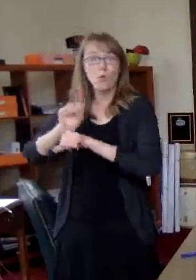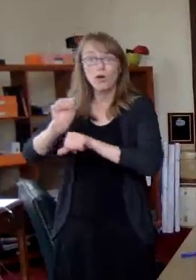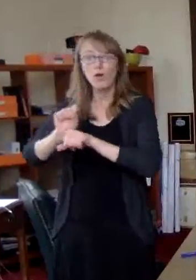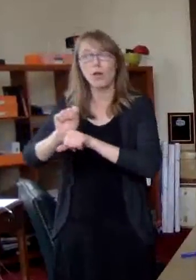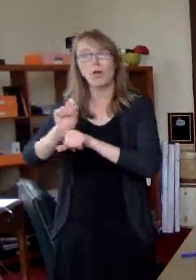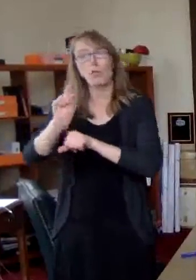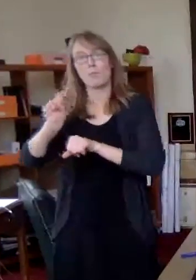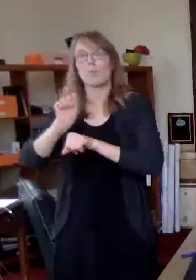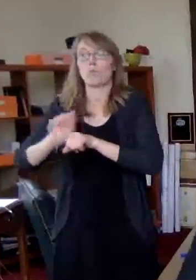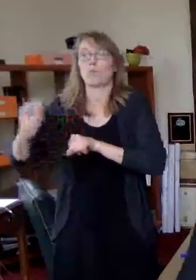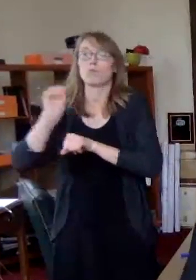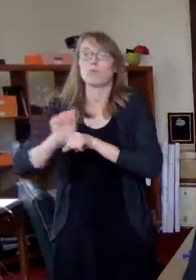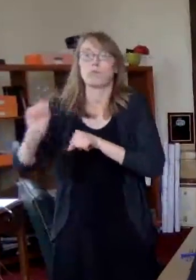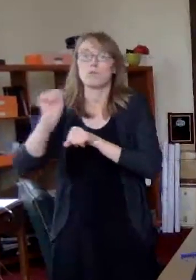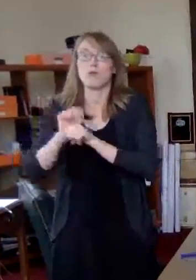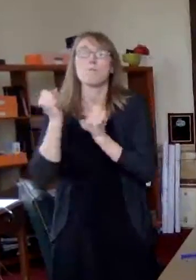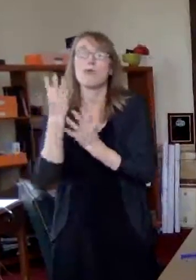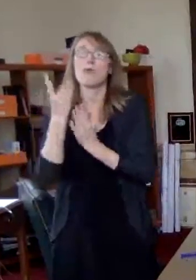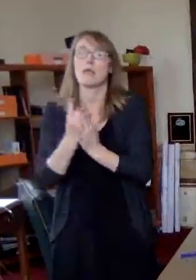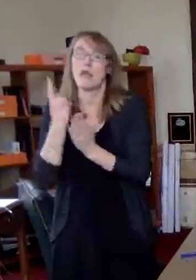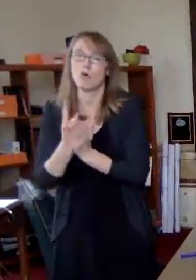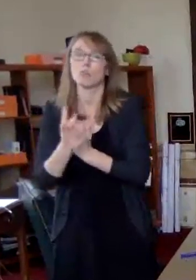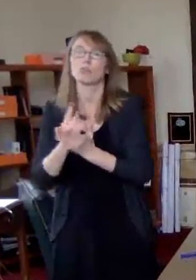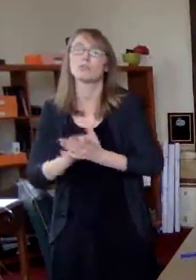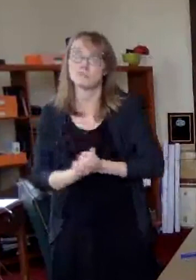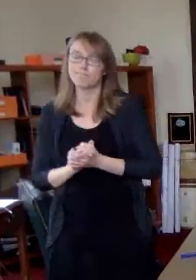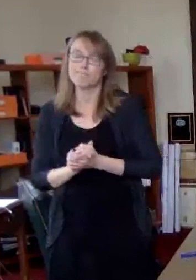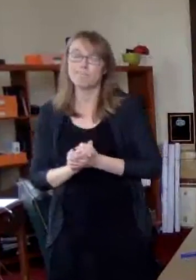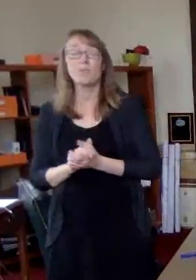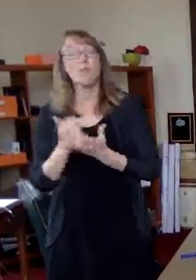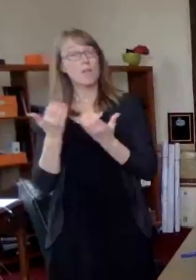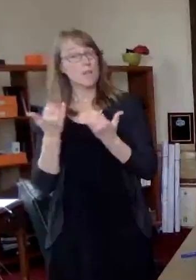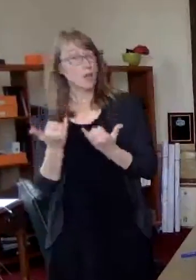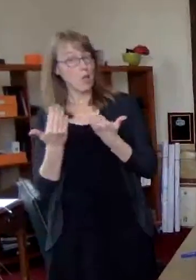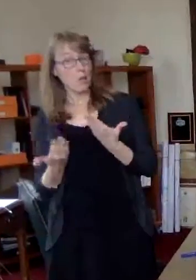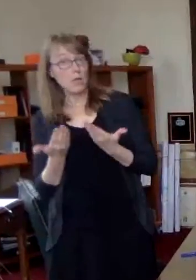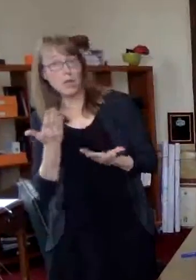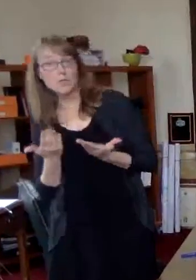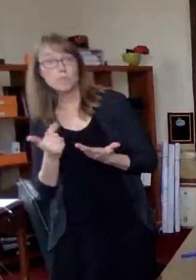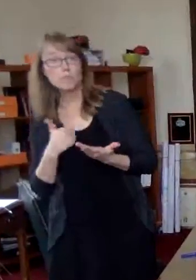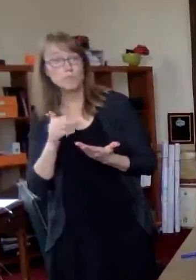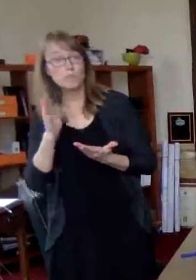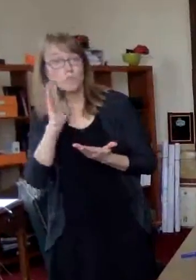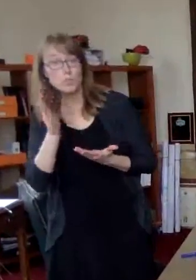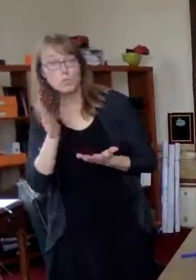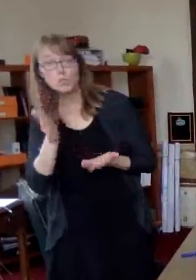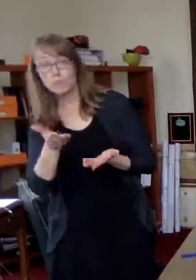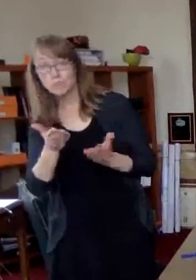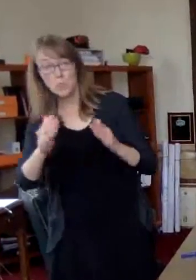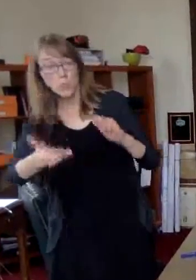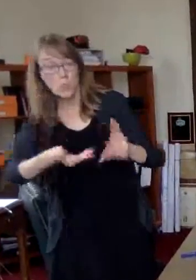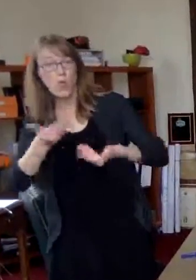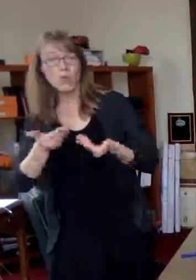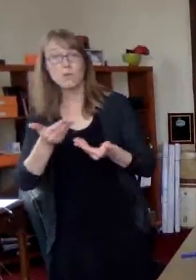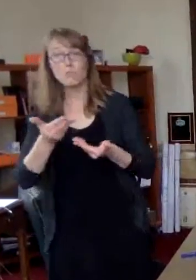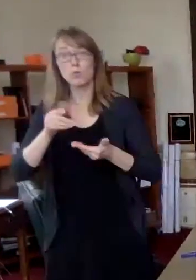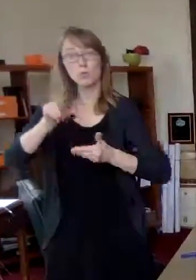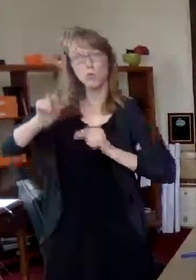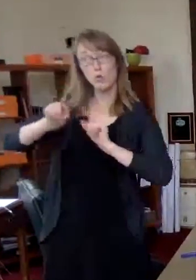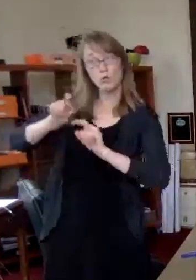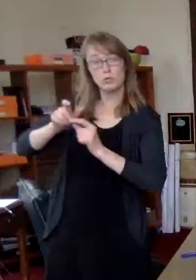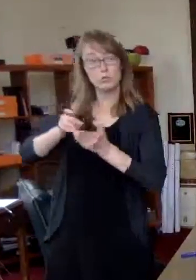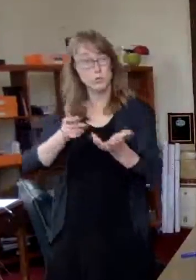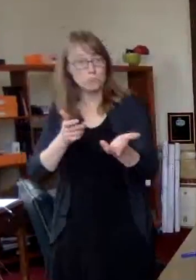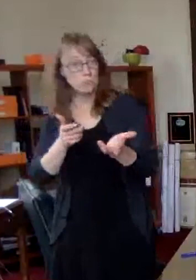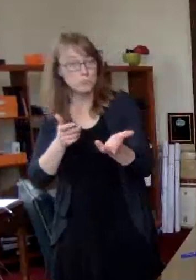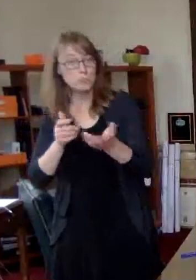two. Kyle? Mayor, our first question that we got on Facebook Live, people want to know what is happening with the